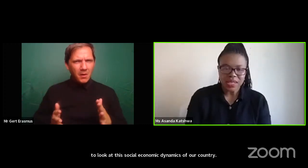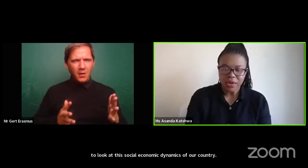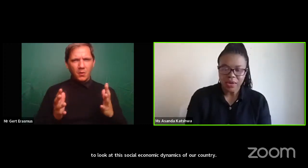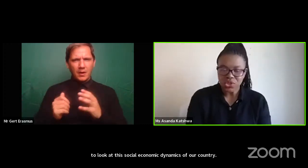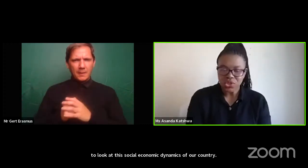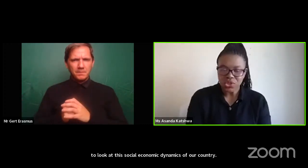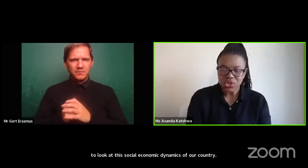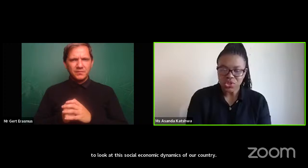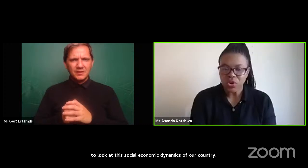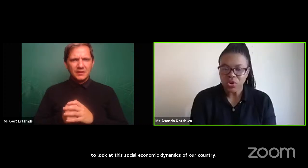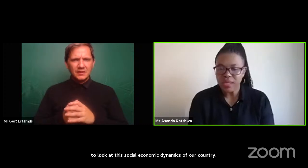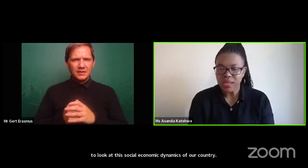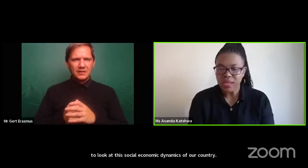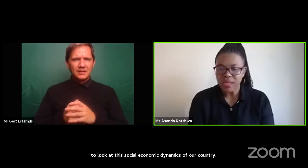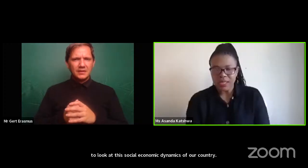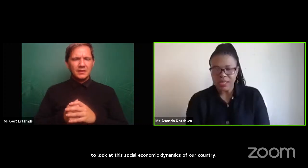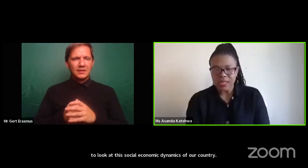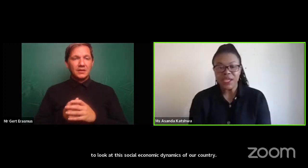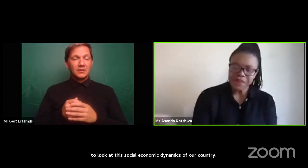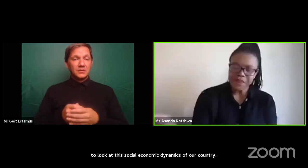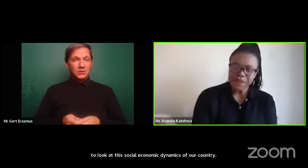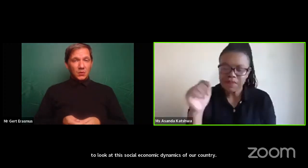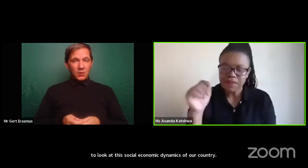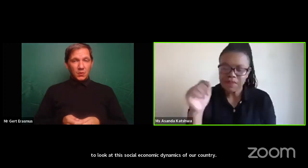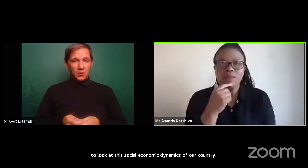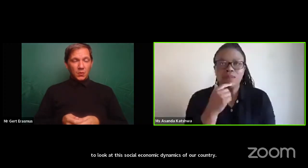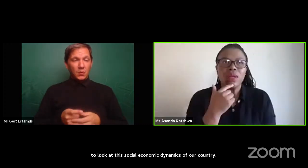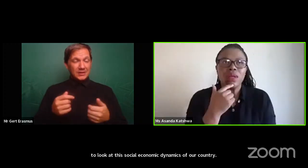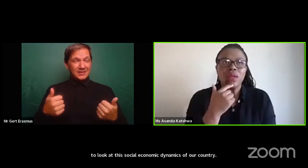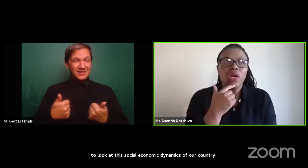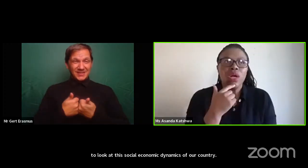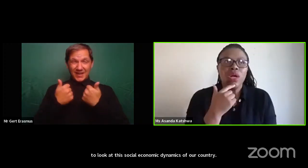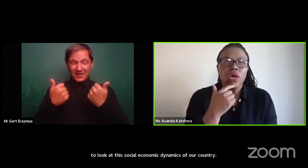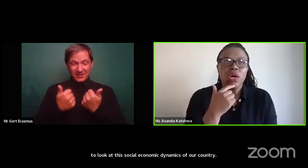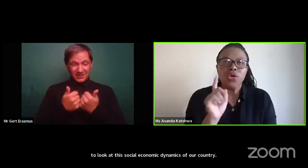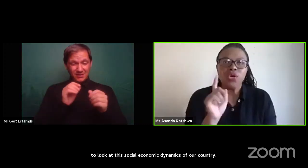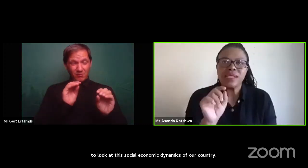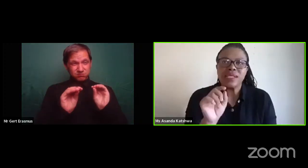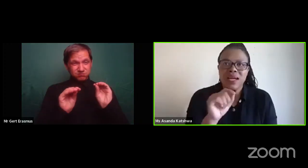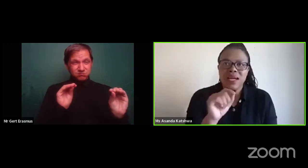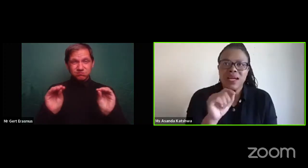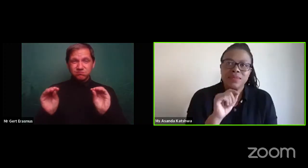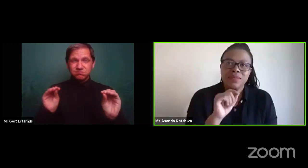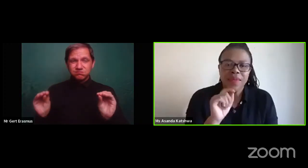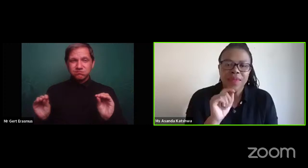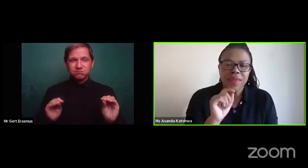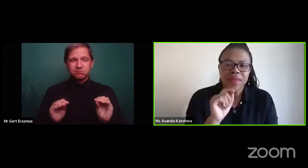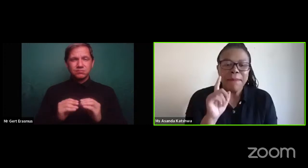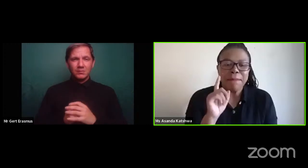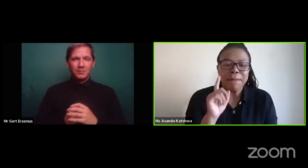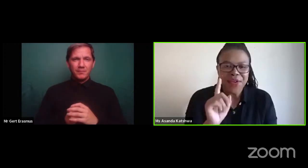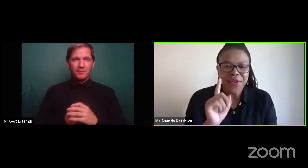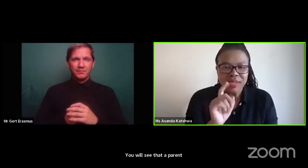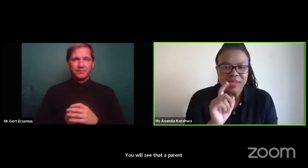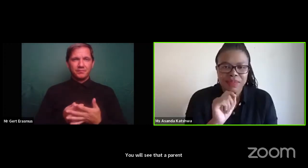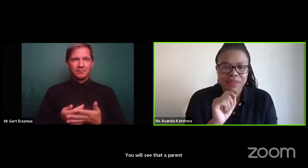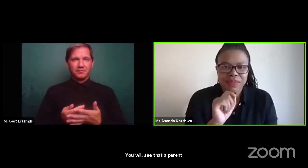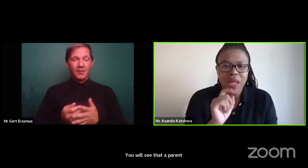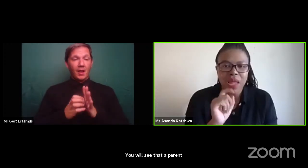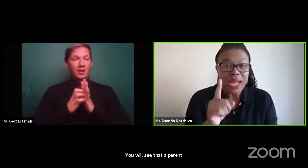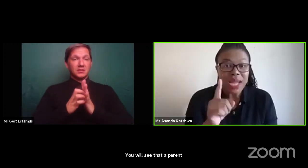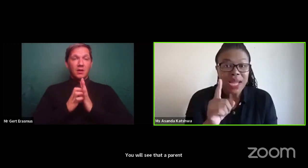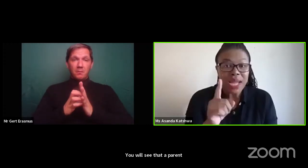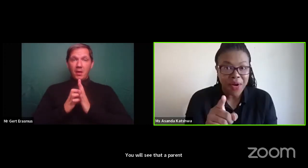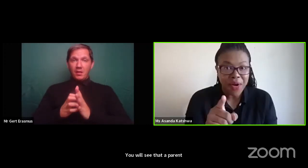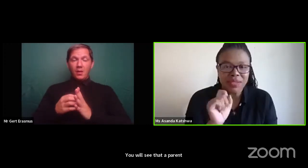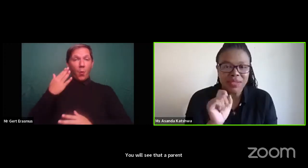Around the socio-economic issues, you will see that a parent, a